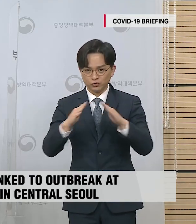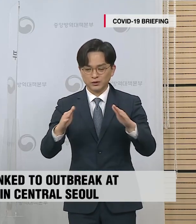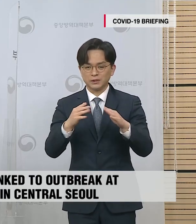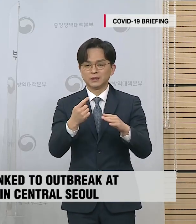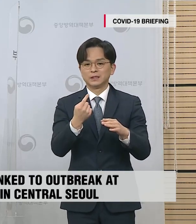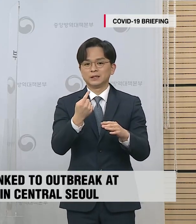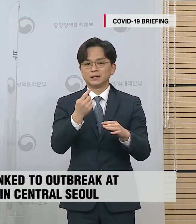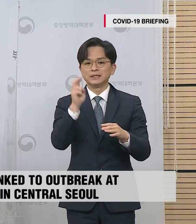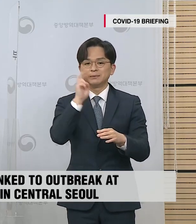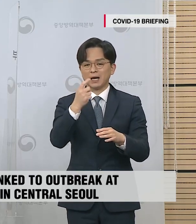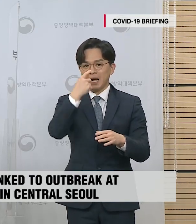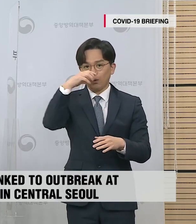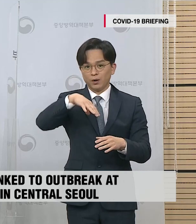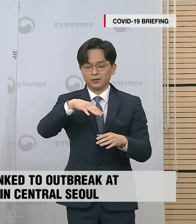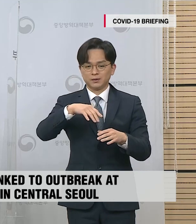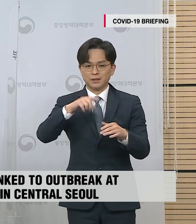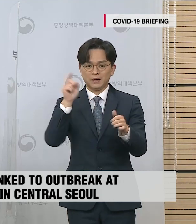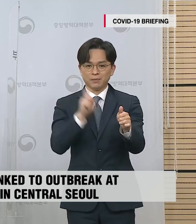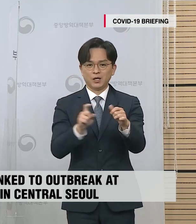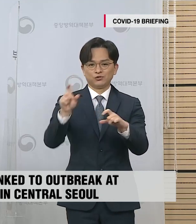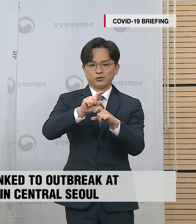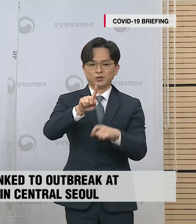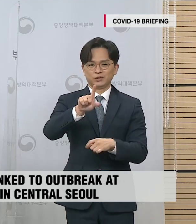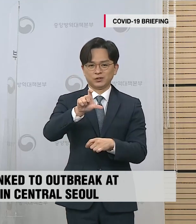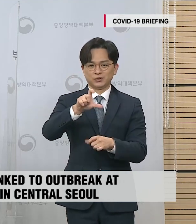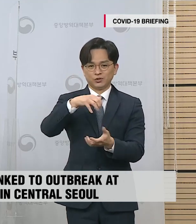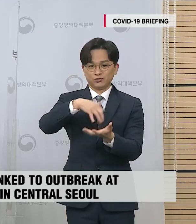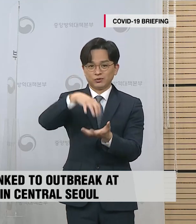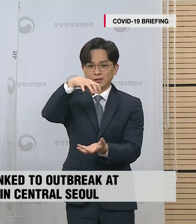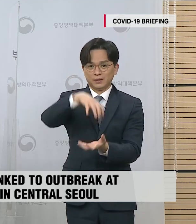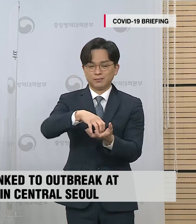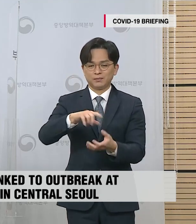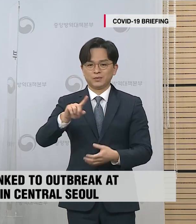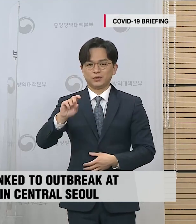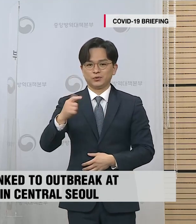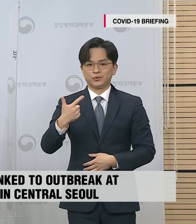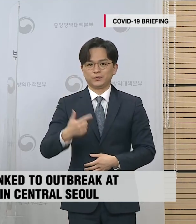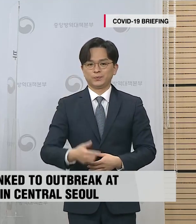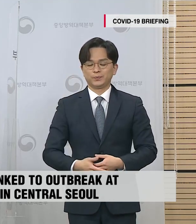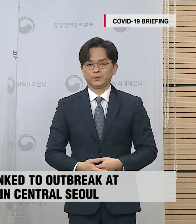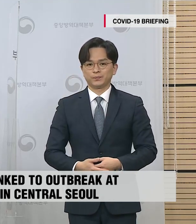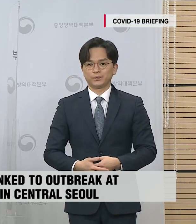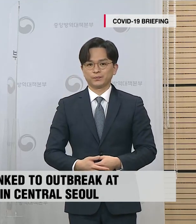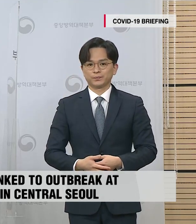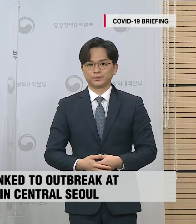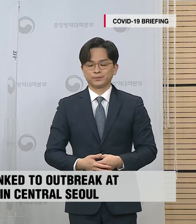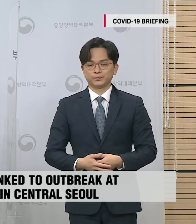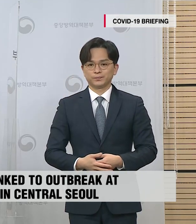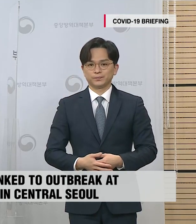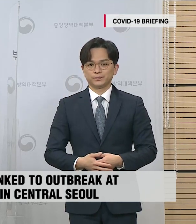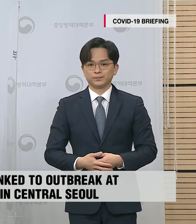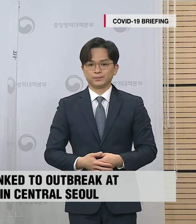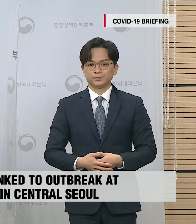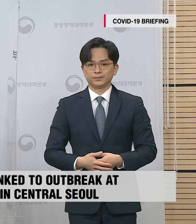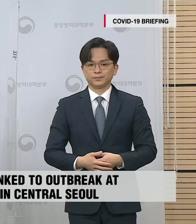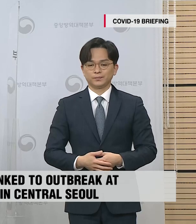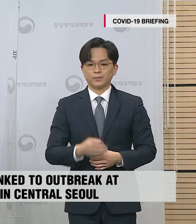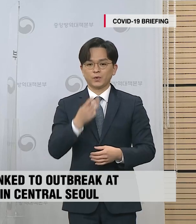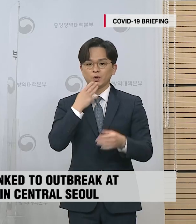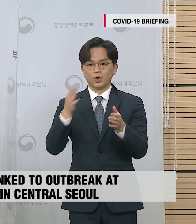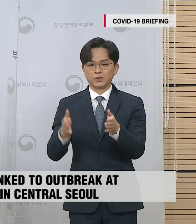office space, we have 15 additional patients being confirmed, and a total of 16 have been confirmed to